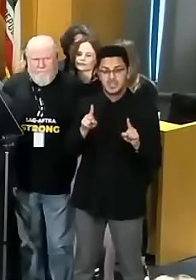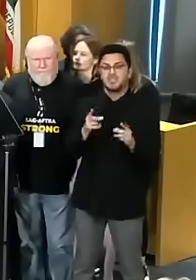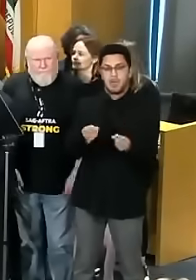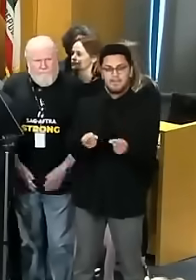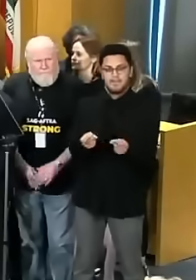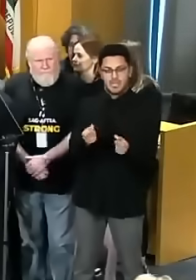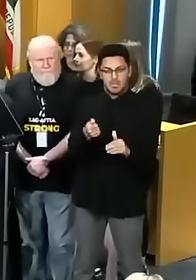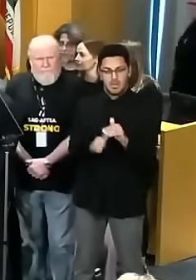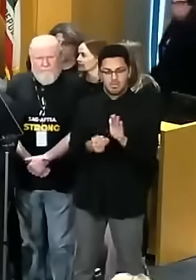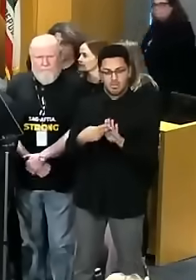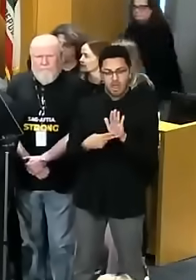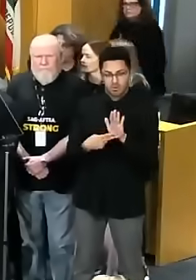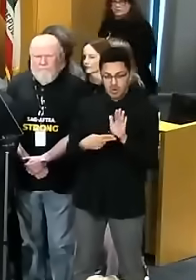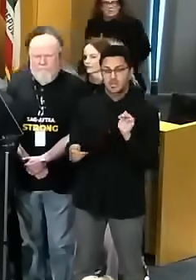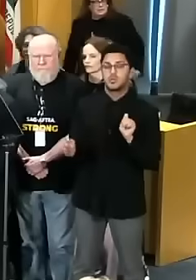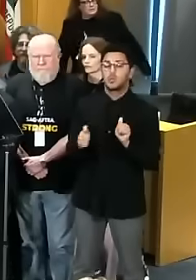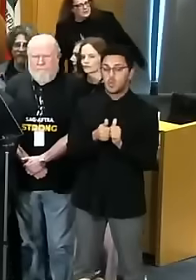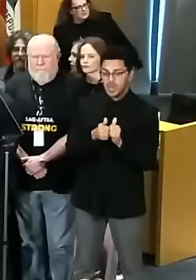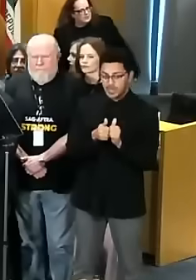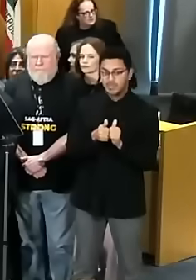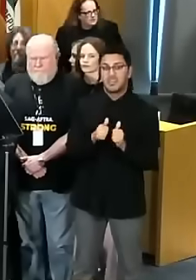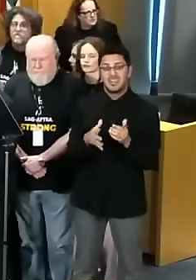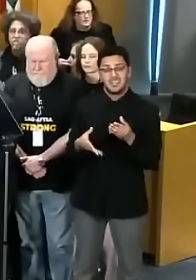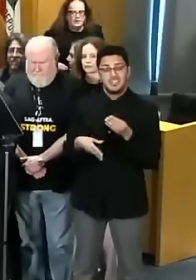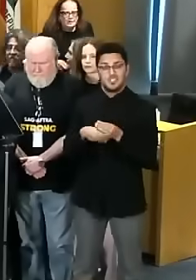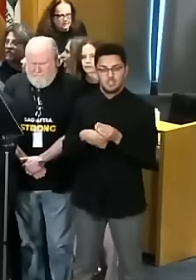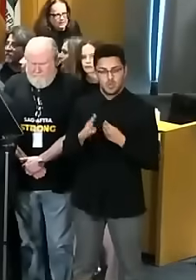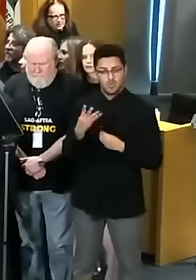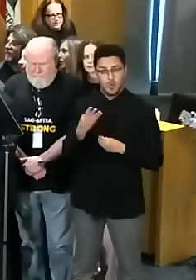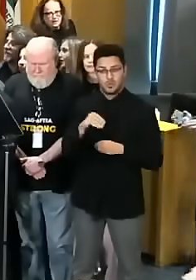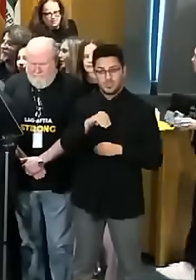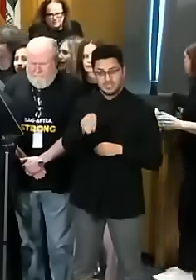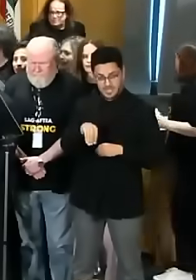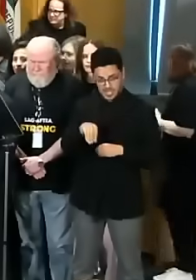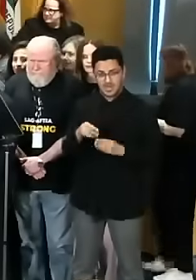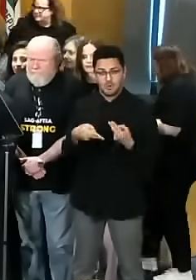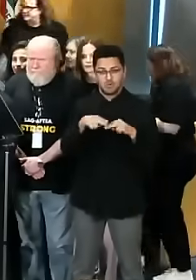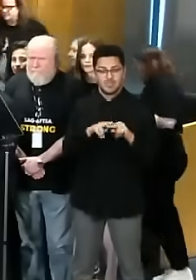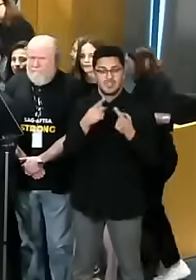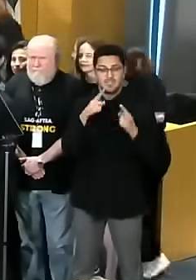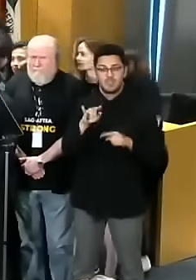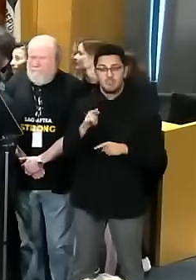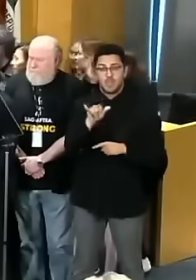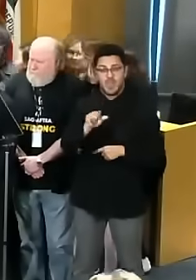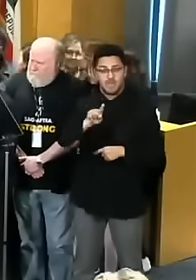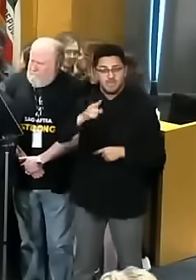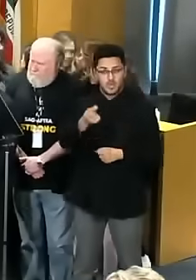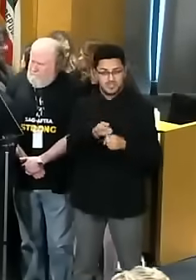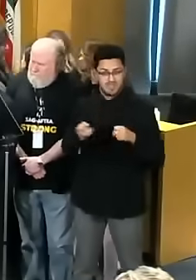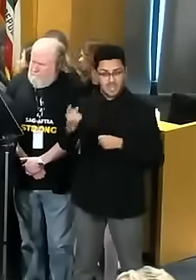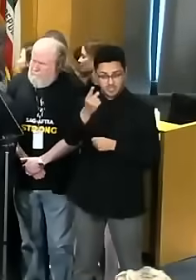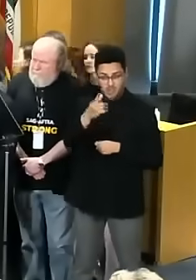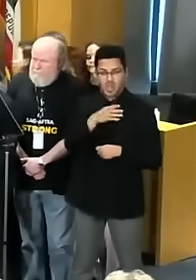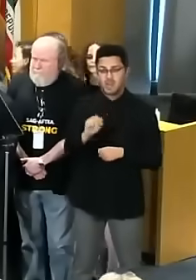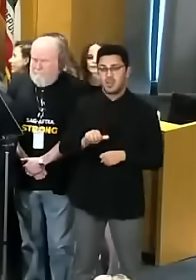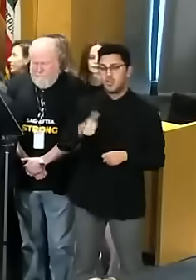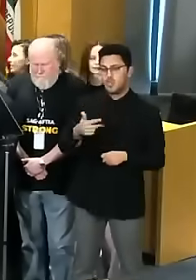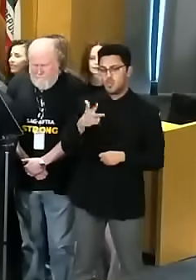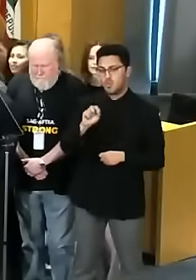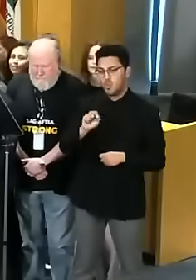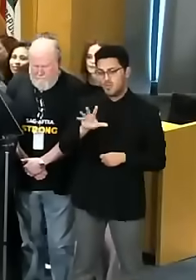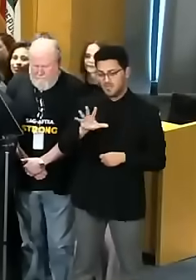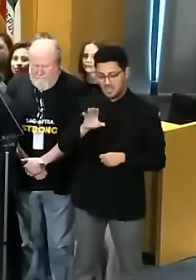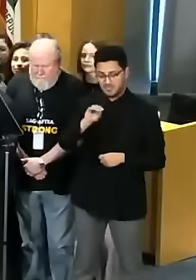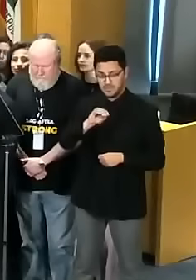immediately under the contract, along with an additional 4% increase effective July 1st of next year, and another